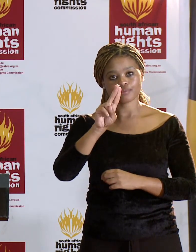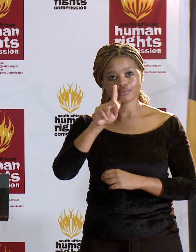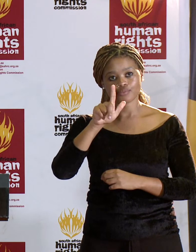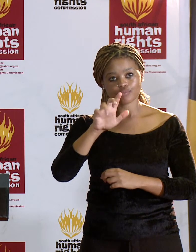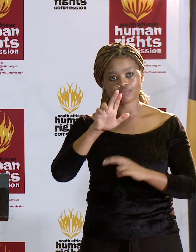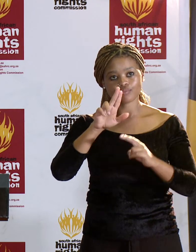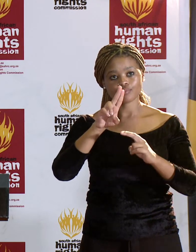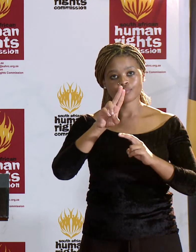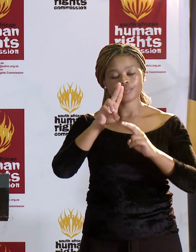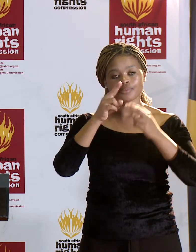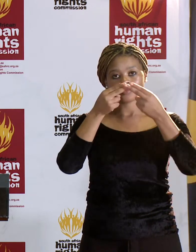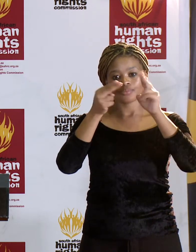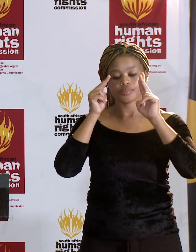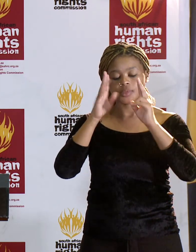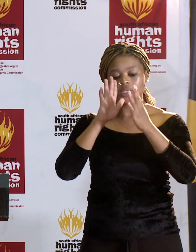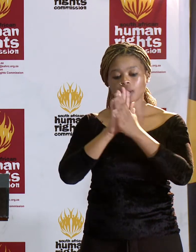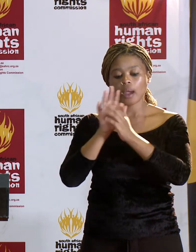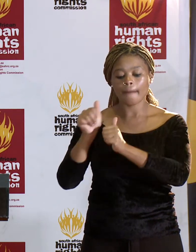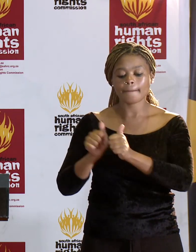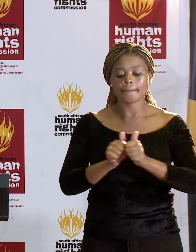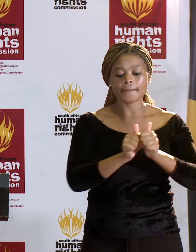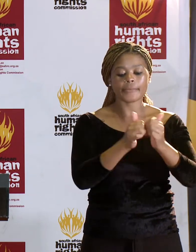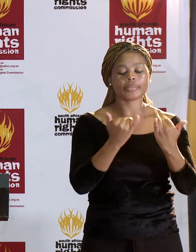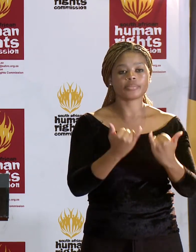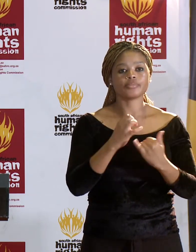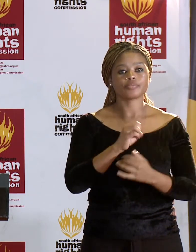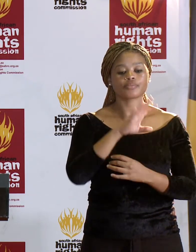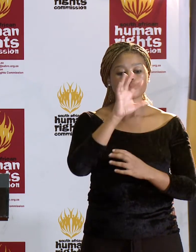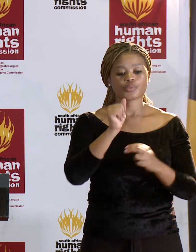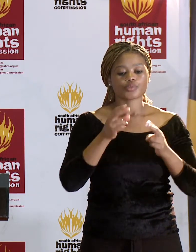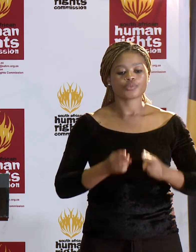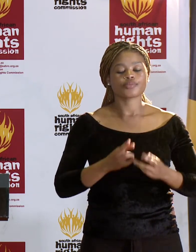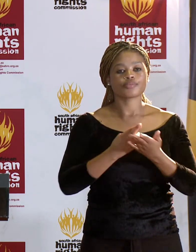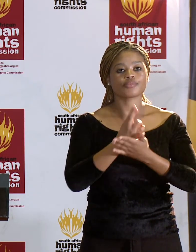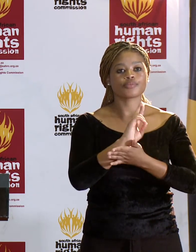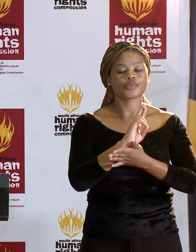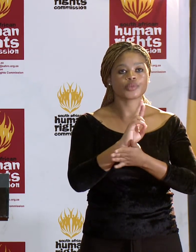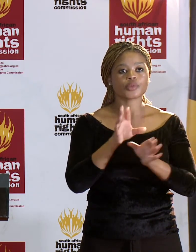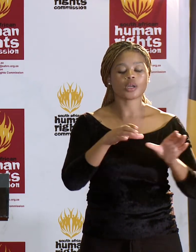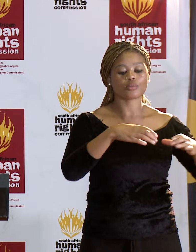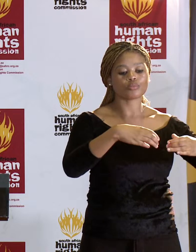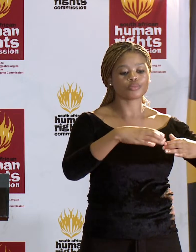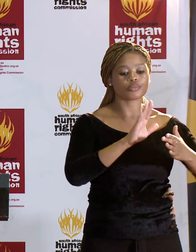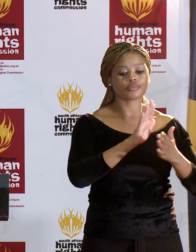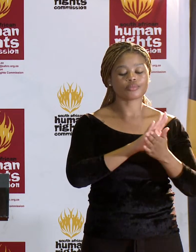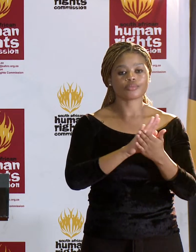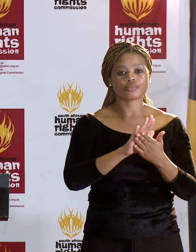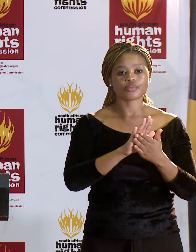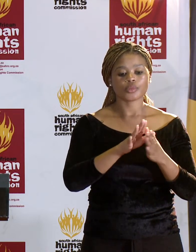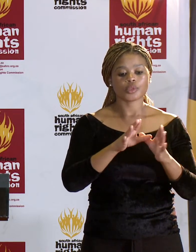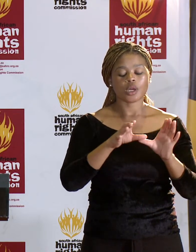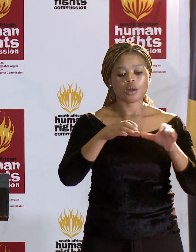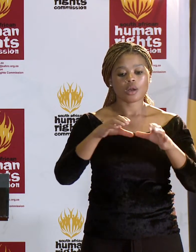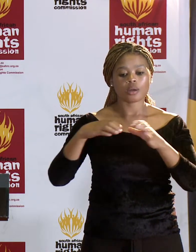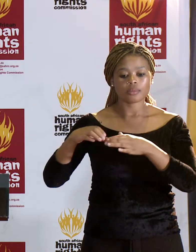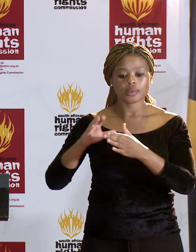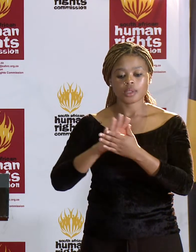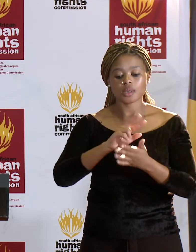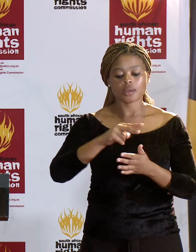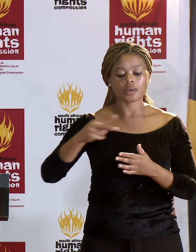And our strategic partner today, the South African Human Rights Commission. I greet all the commissioners and